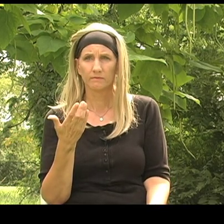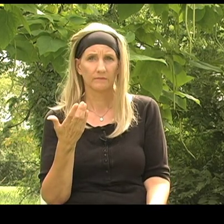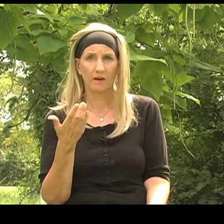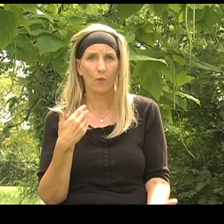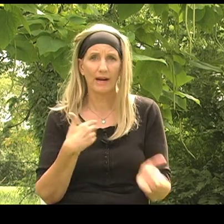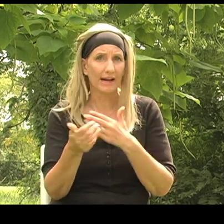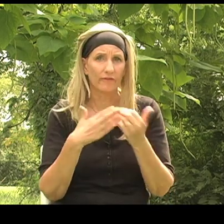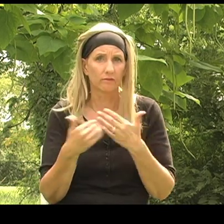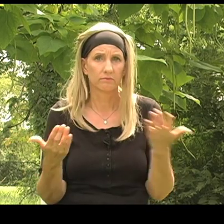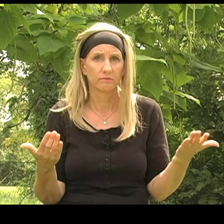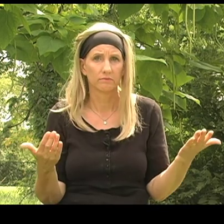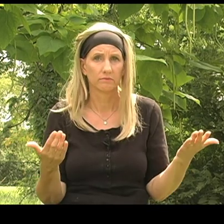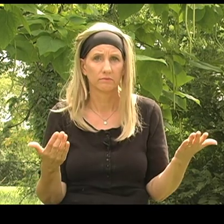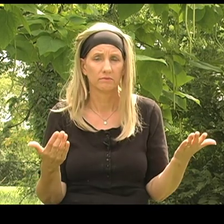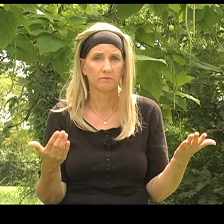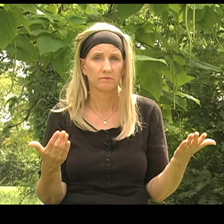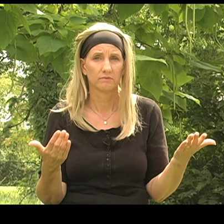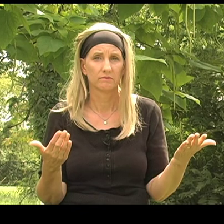of whatever?